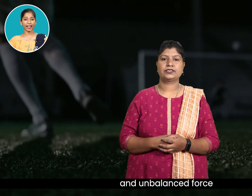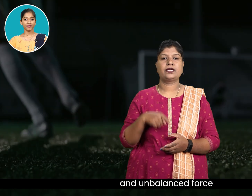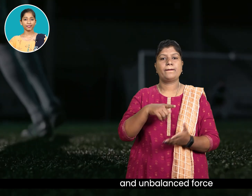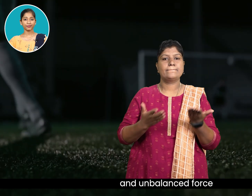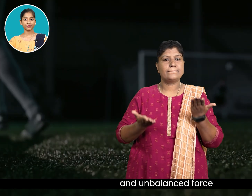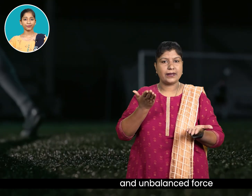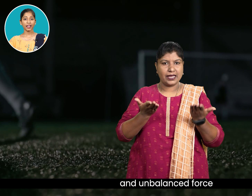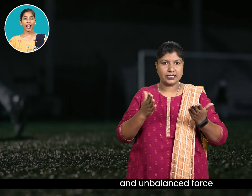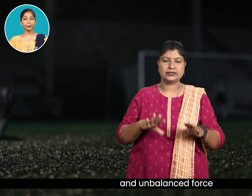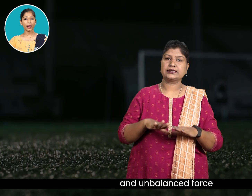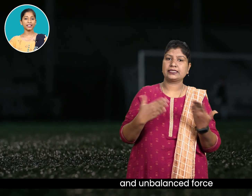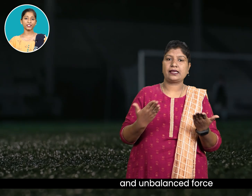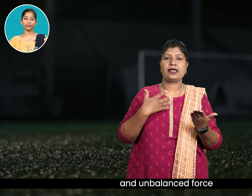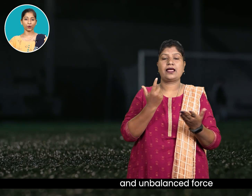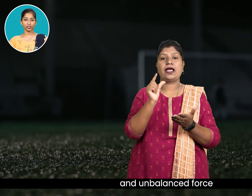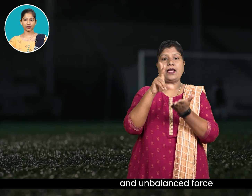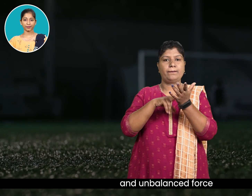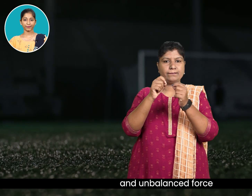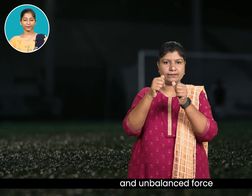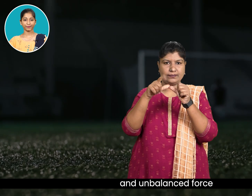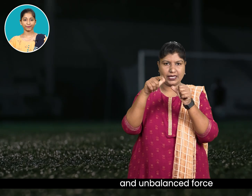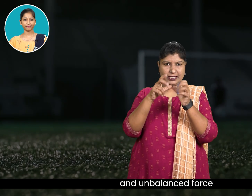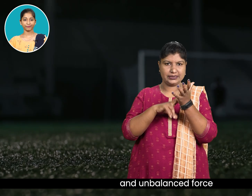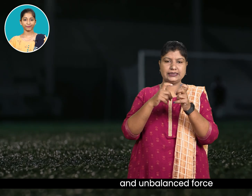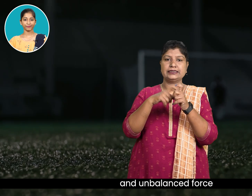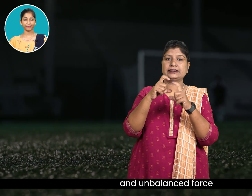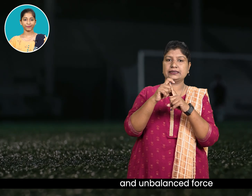Balanced and unbalanced force.